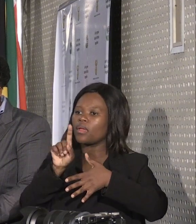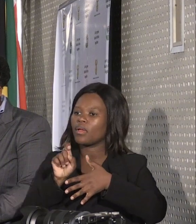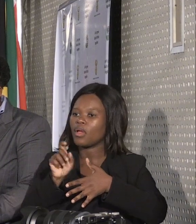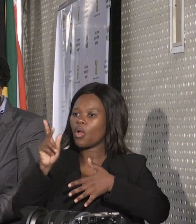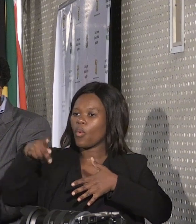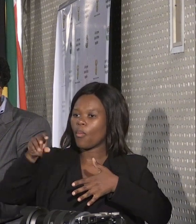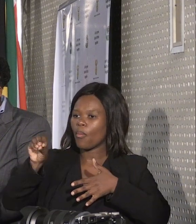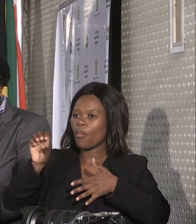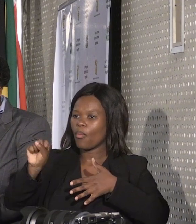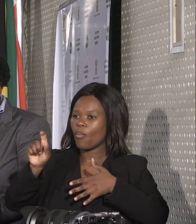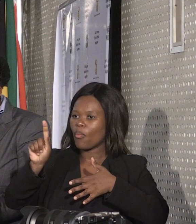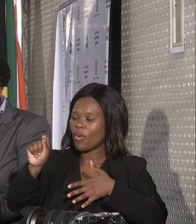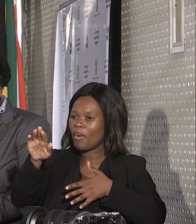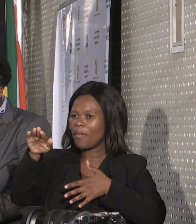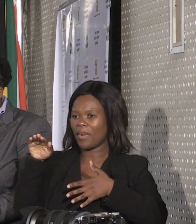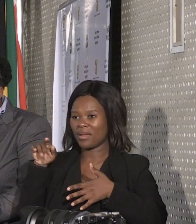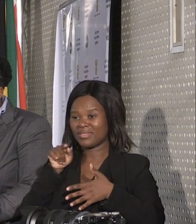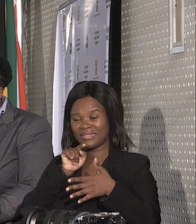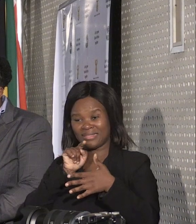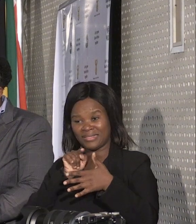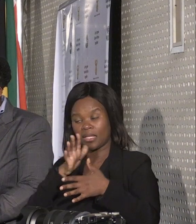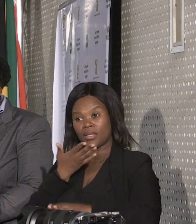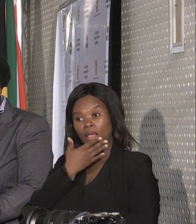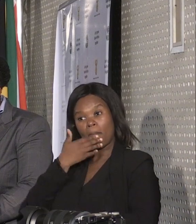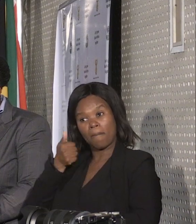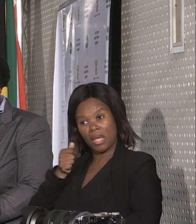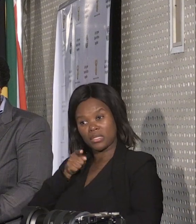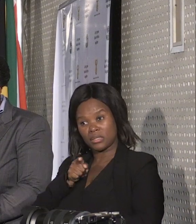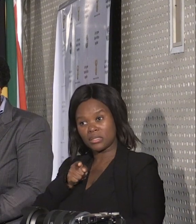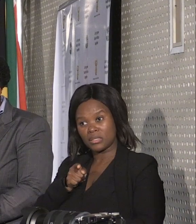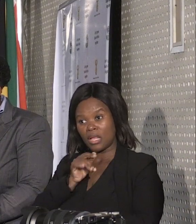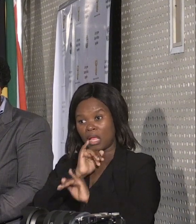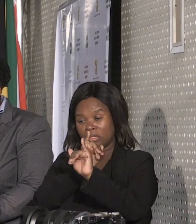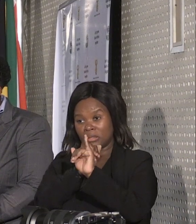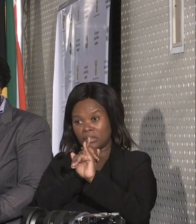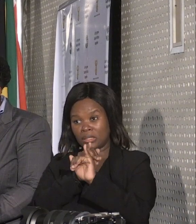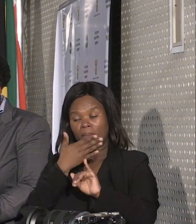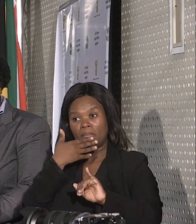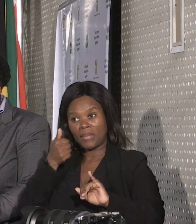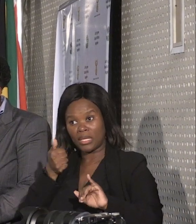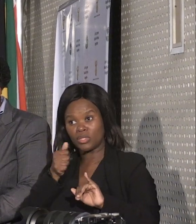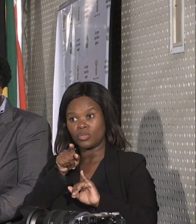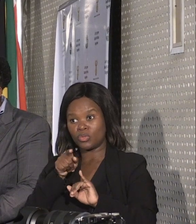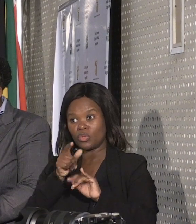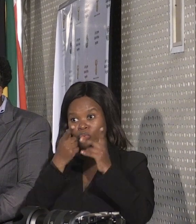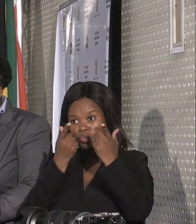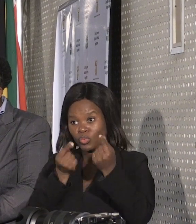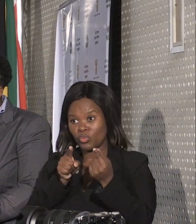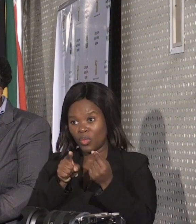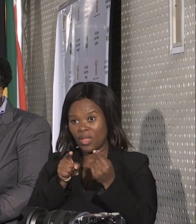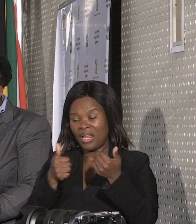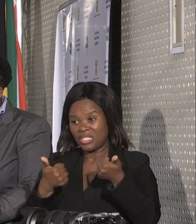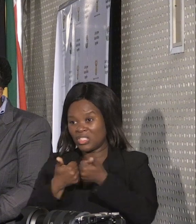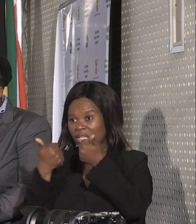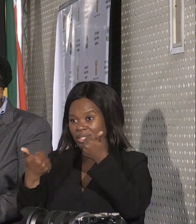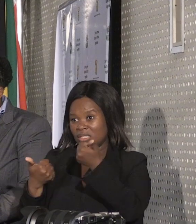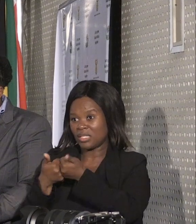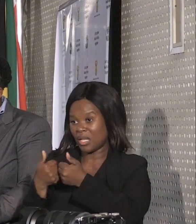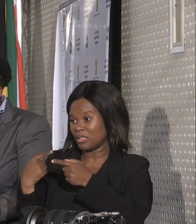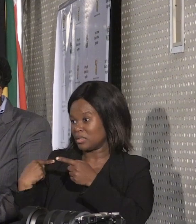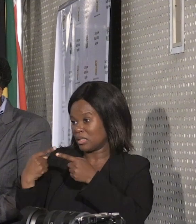Postbank still the best entity, in your opinion, to handle these essential transfers, given its challenges and